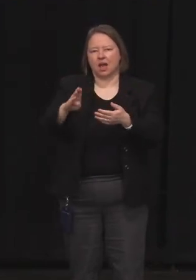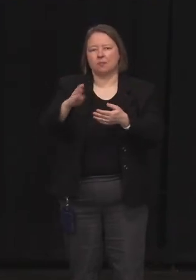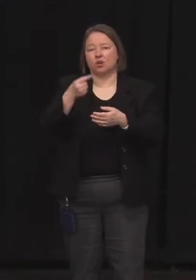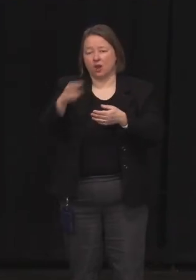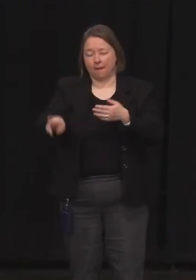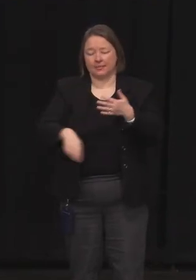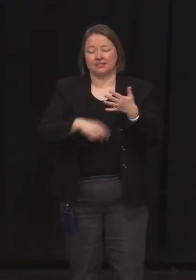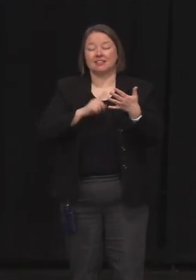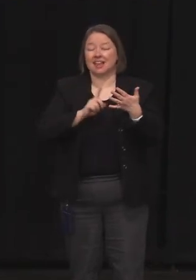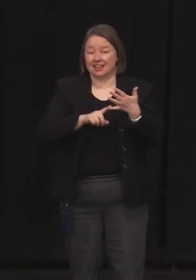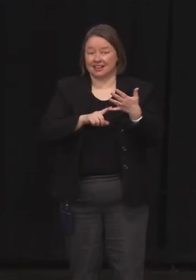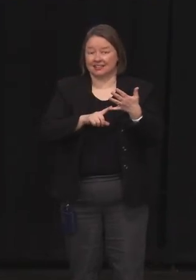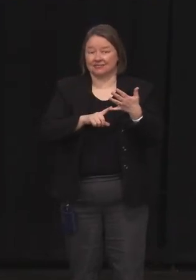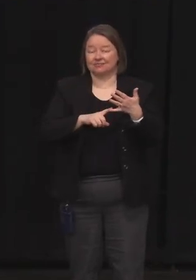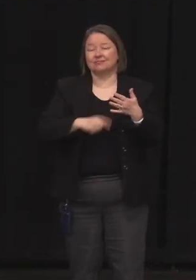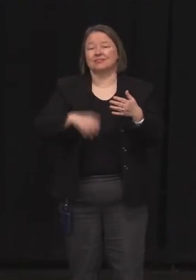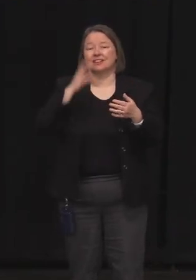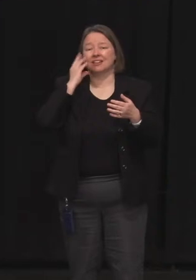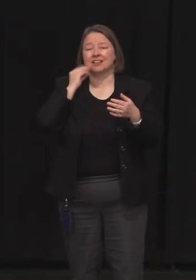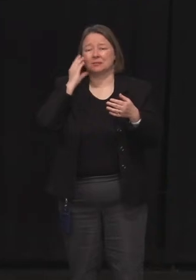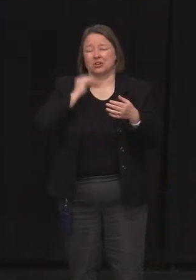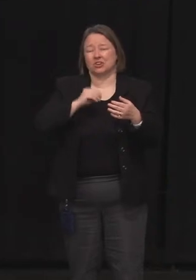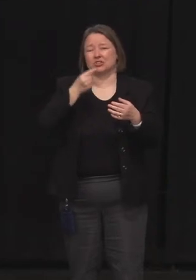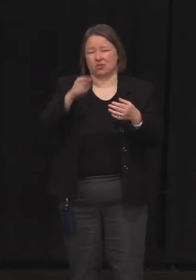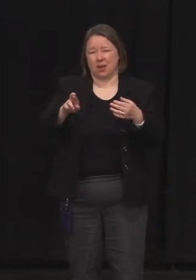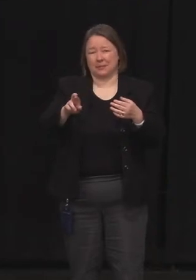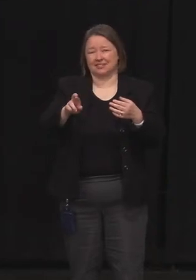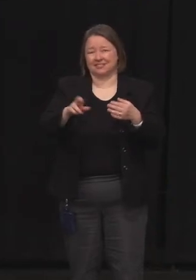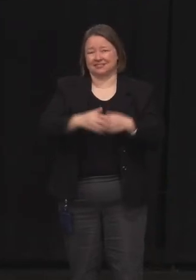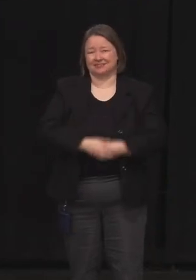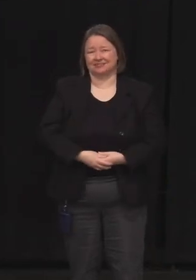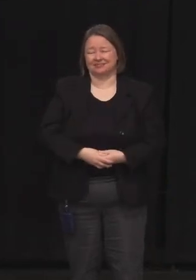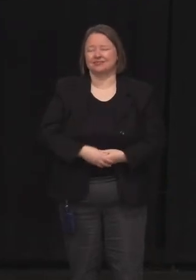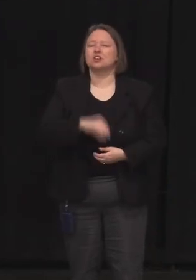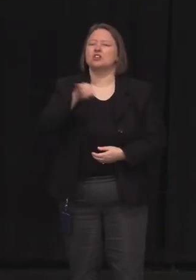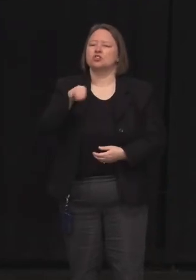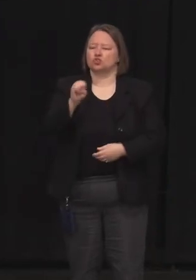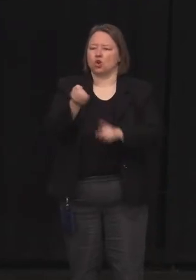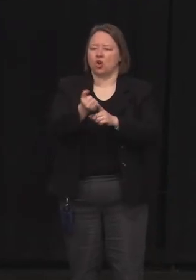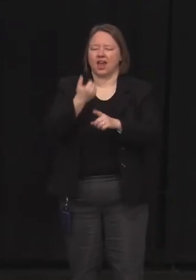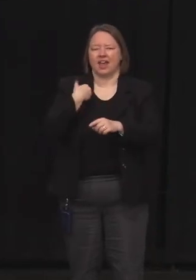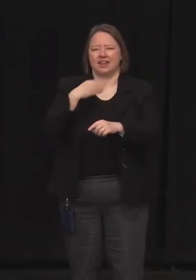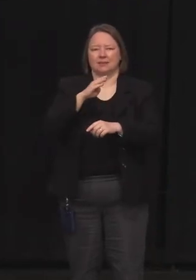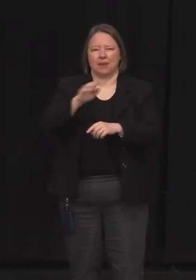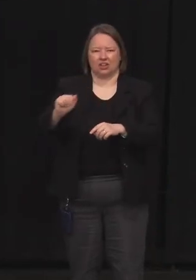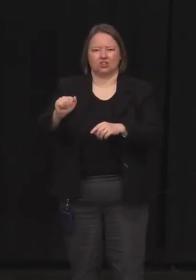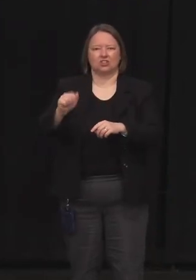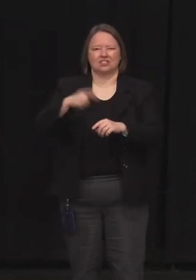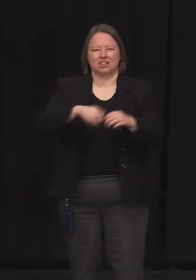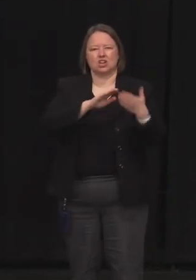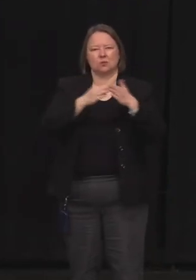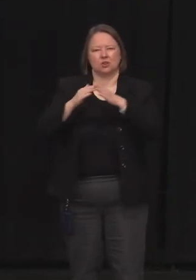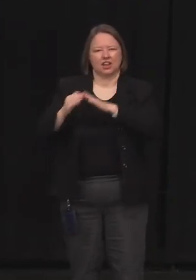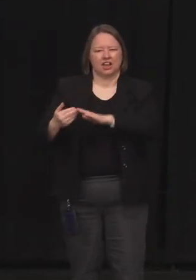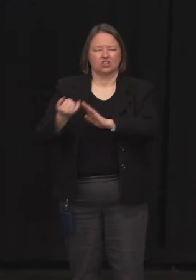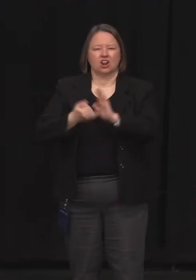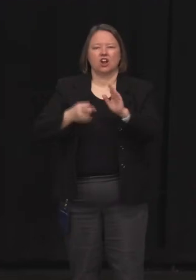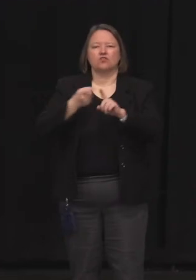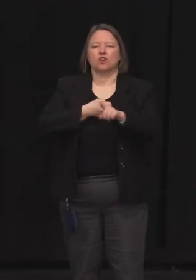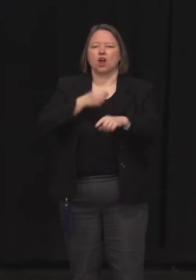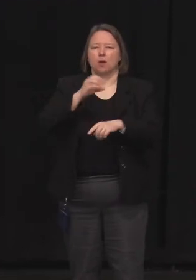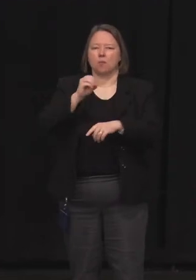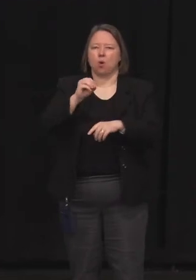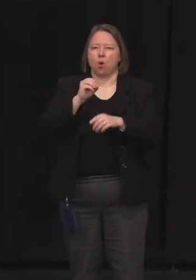Grand Rapids, and Experience Grand Rapids. Joe holds a bachelor's degree in communication arts from